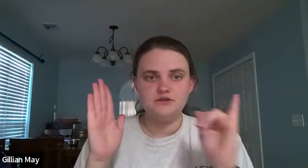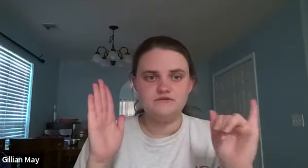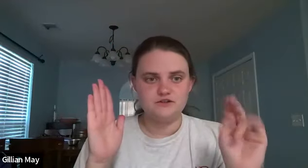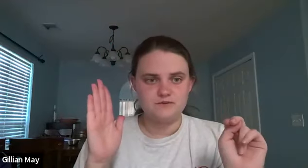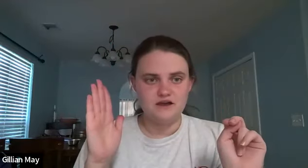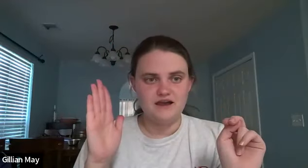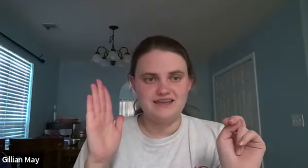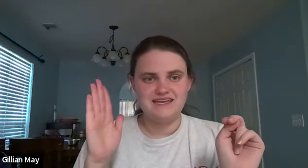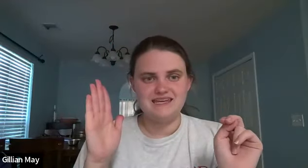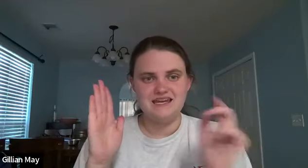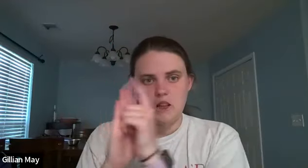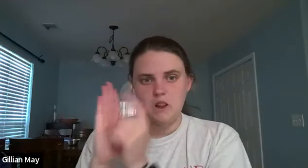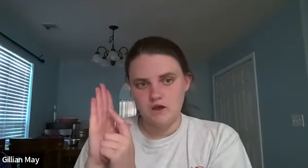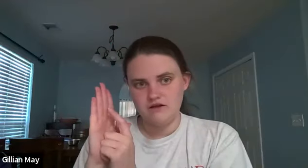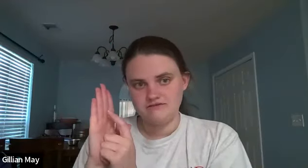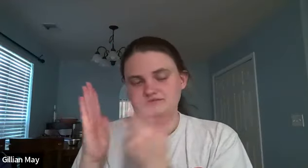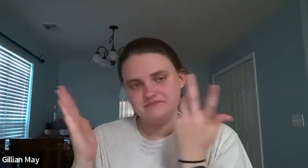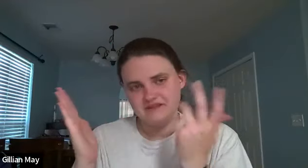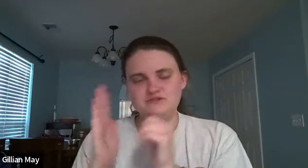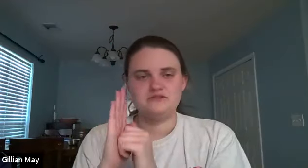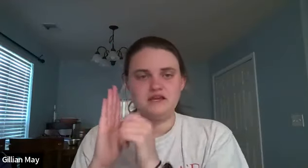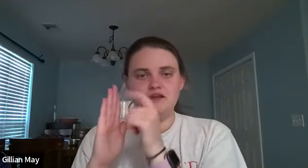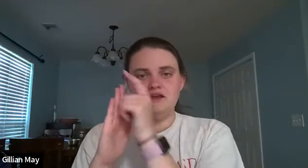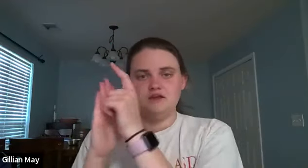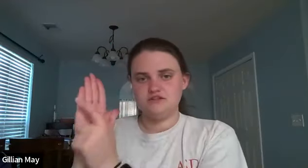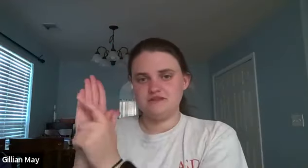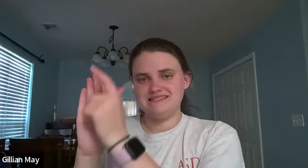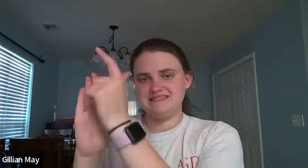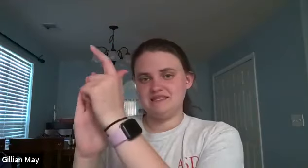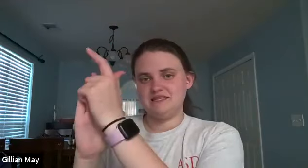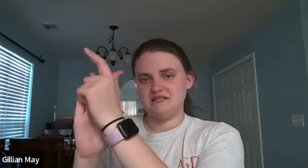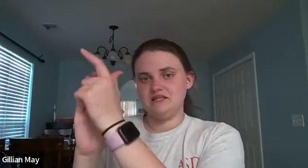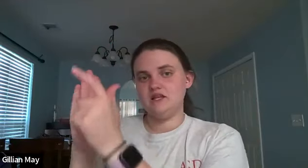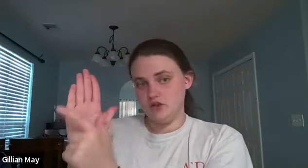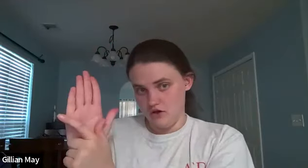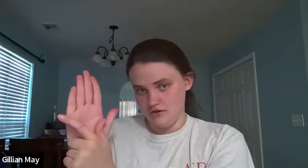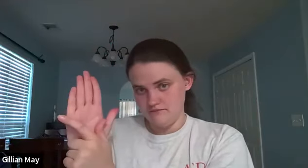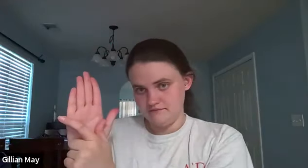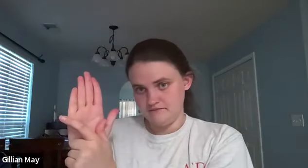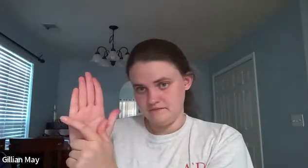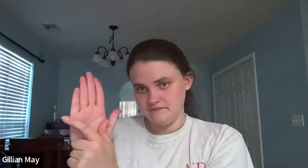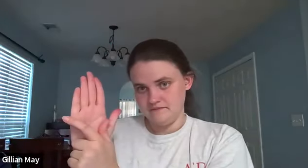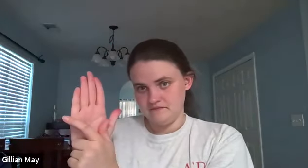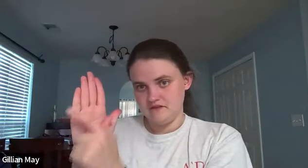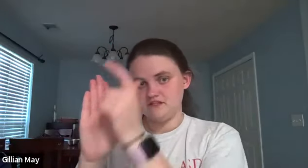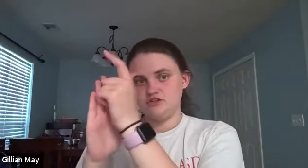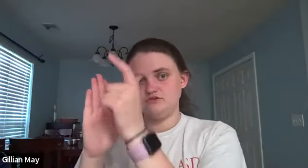you would fingerspell I-N law, that sort of thing. So this is law. And so you